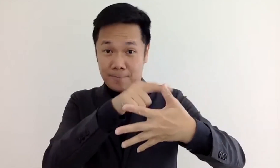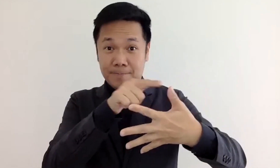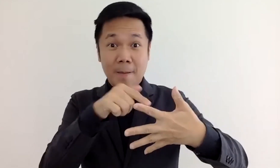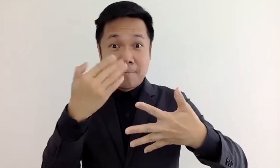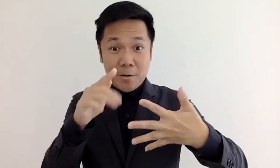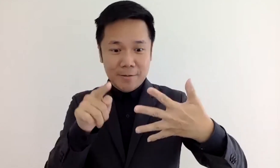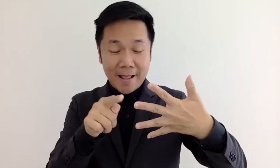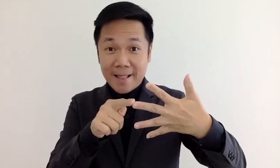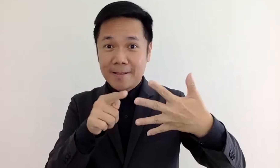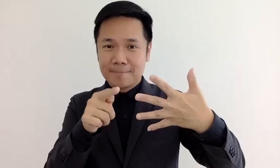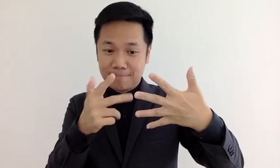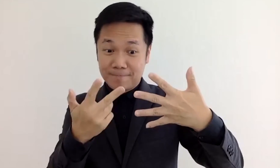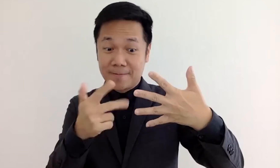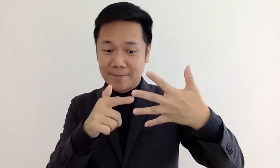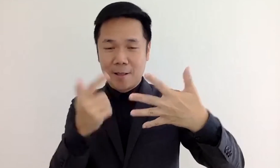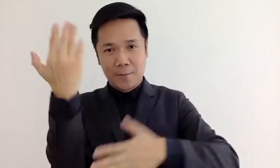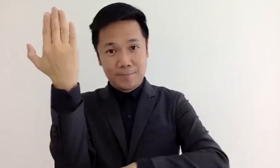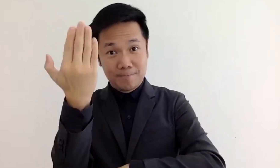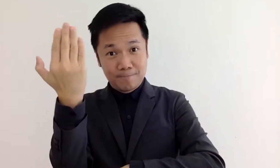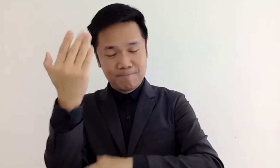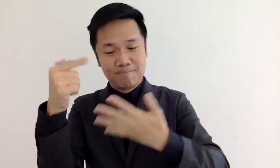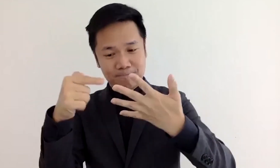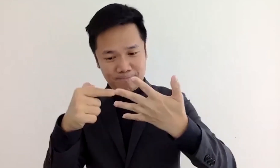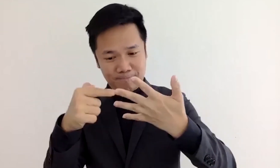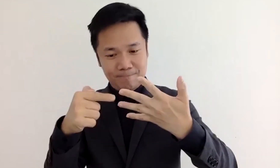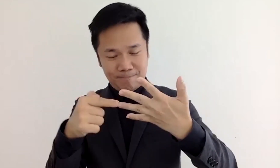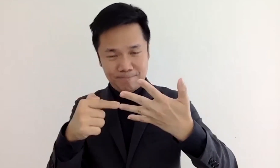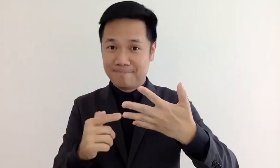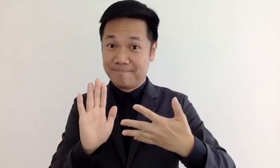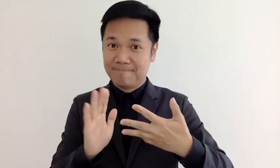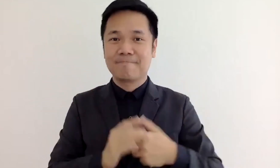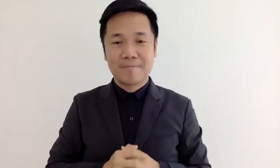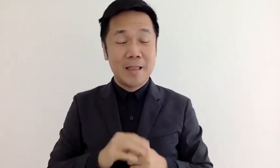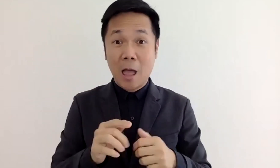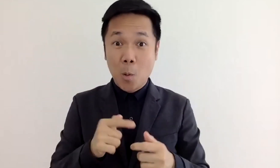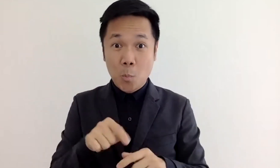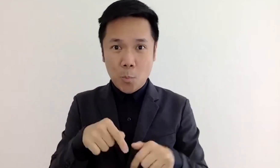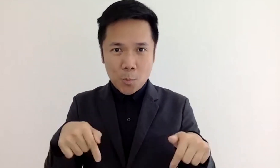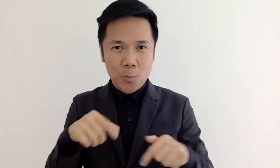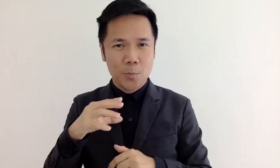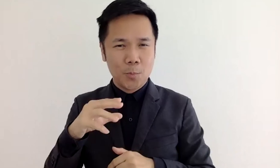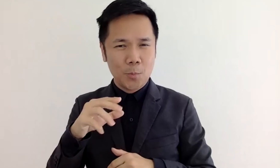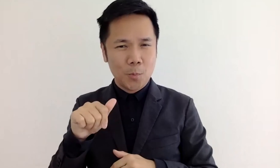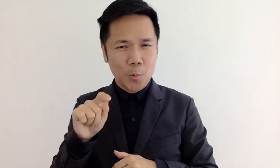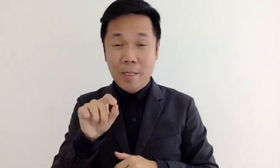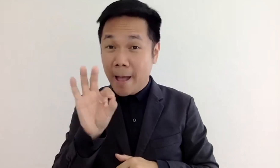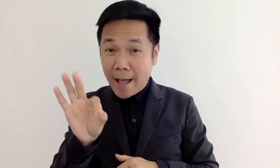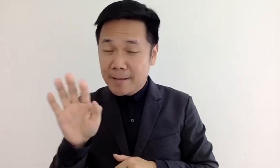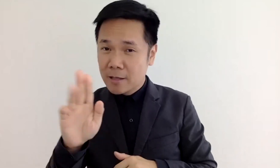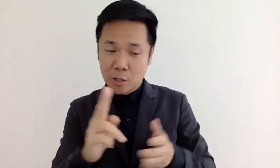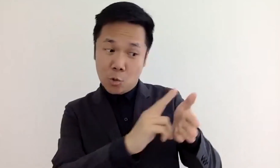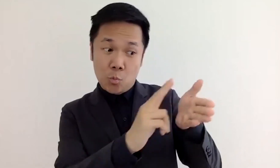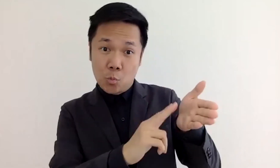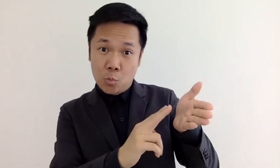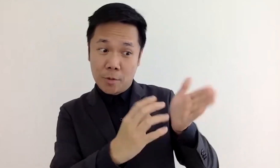The first question that I have is which article of the Convention of Rights